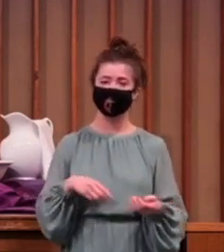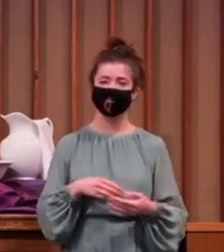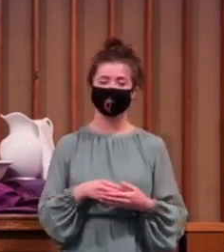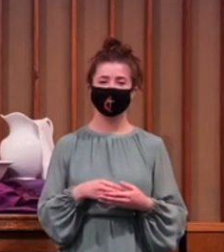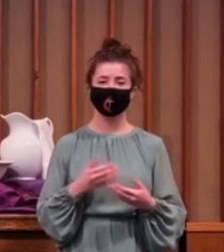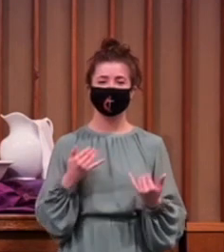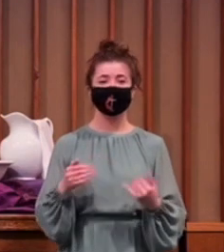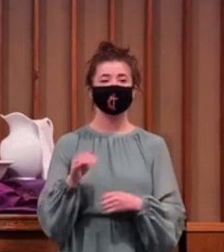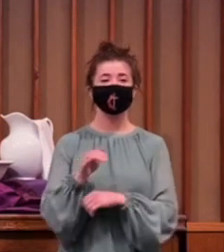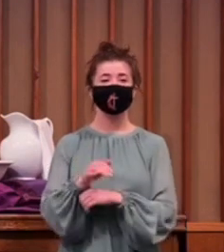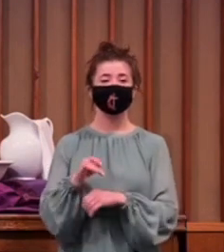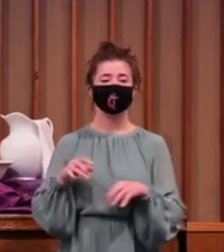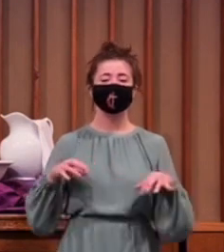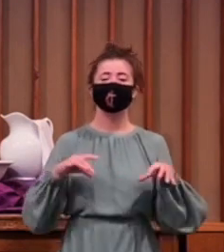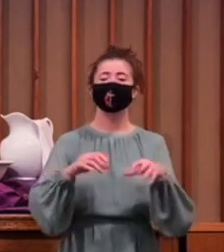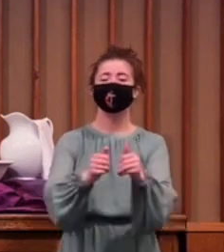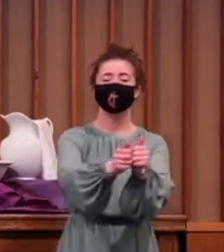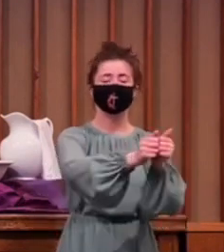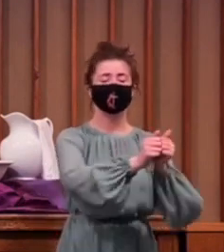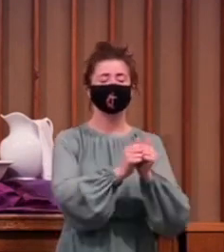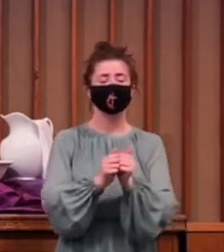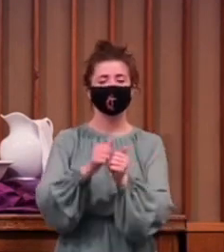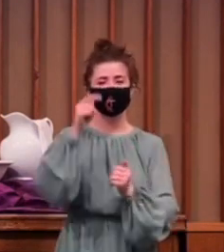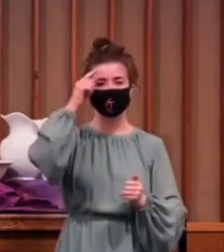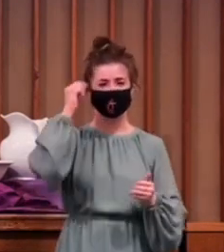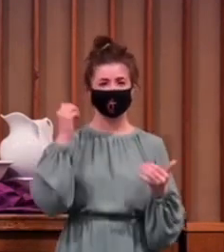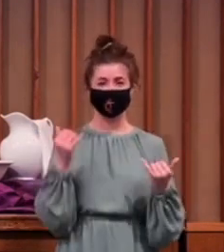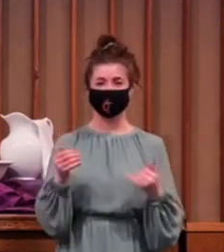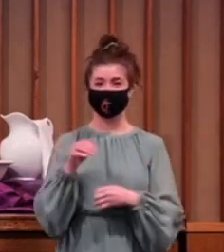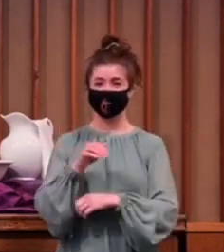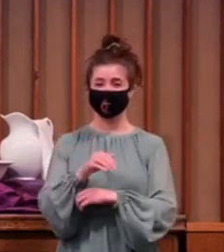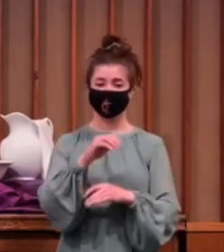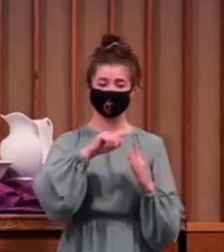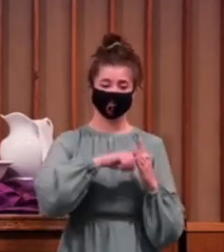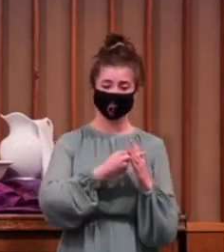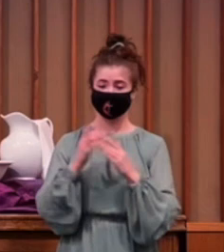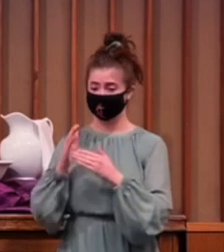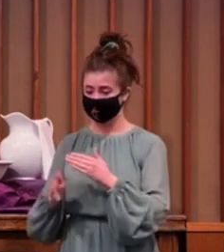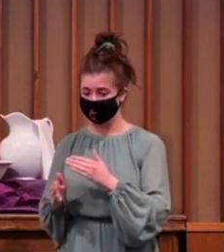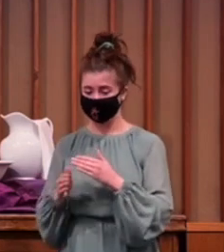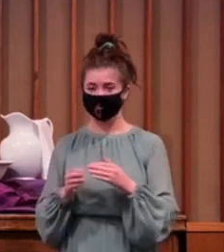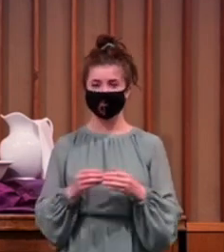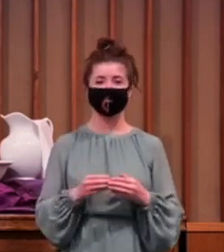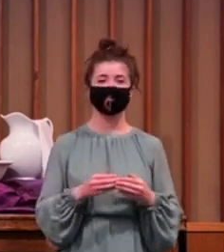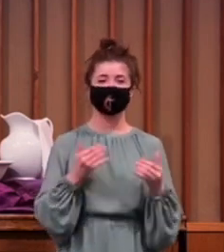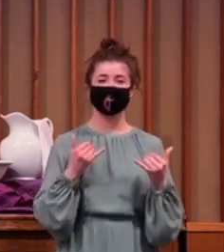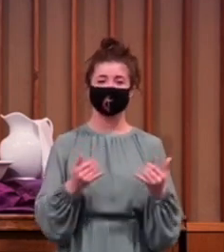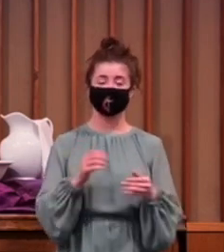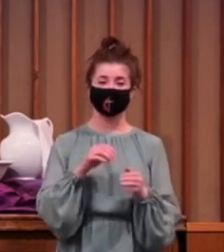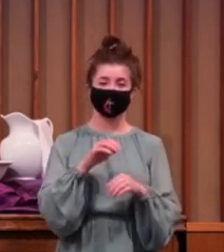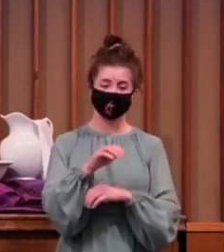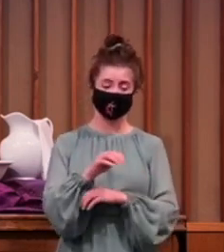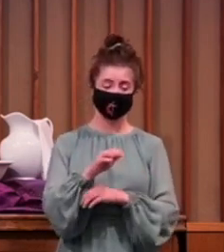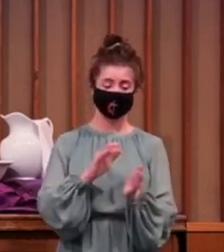Tonight we gather together because this night was the beginning of the end. This night was Jesus'